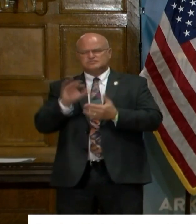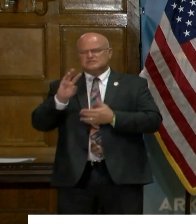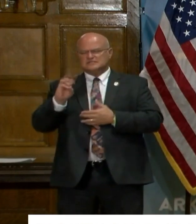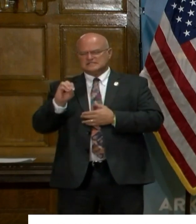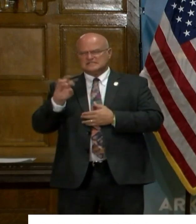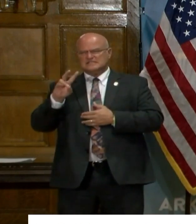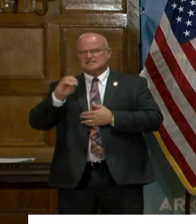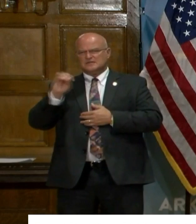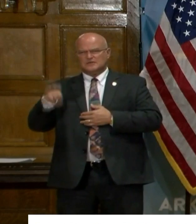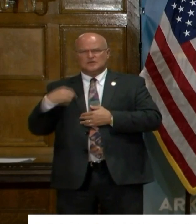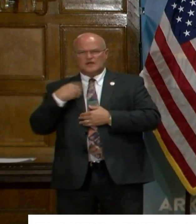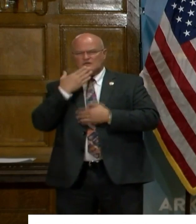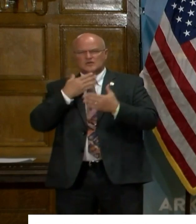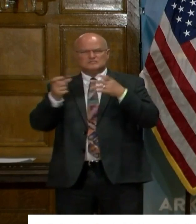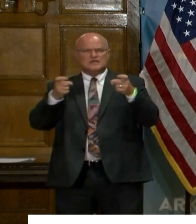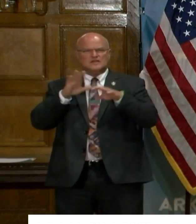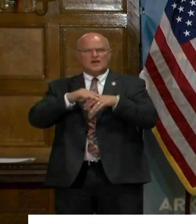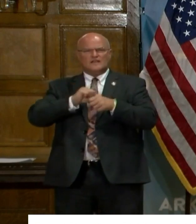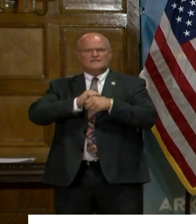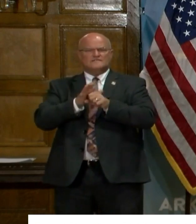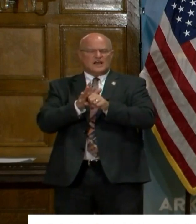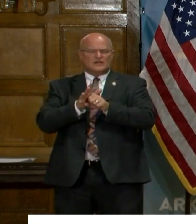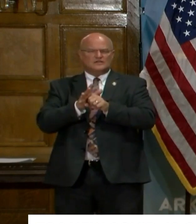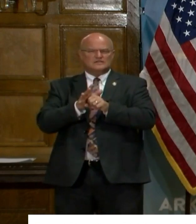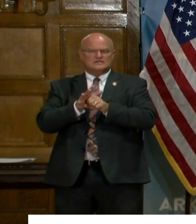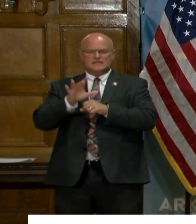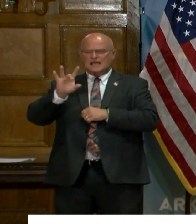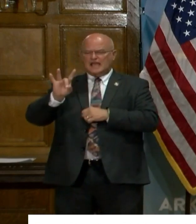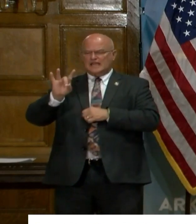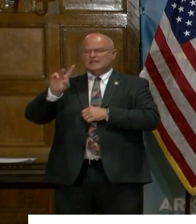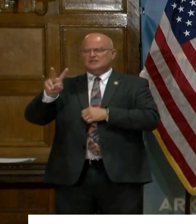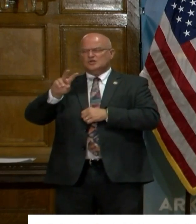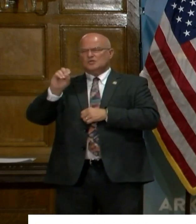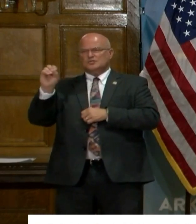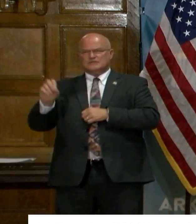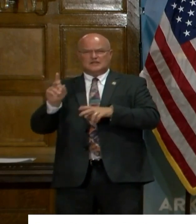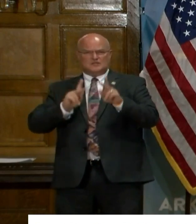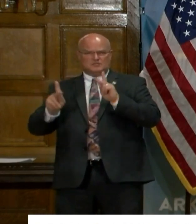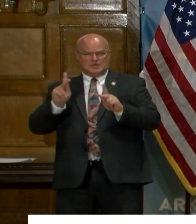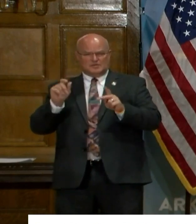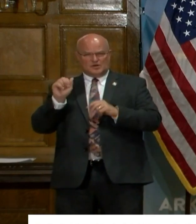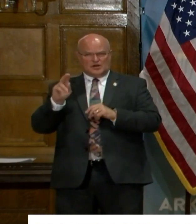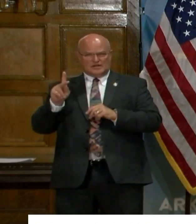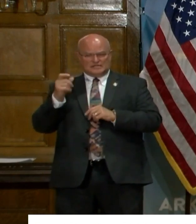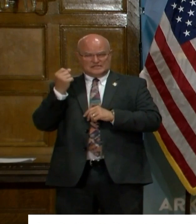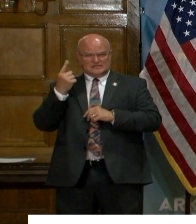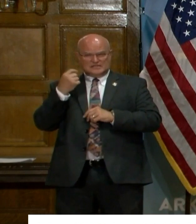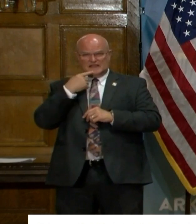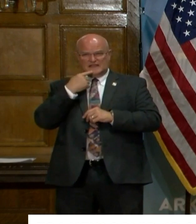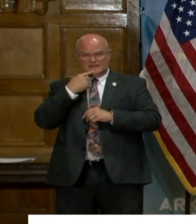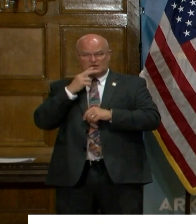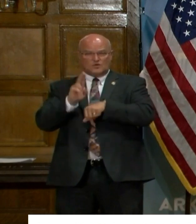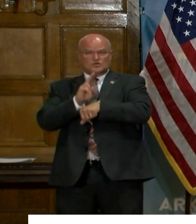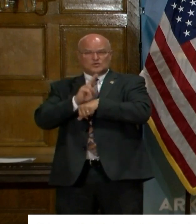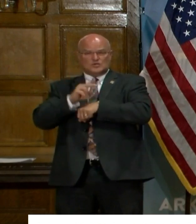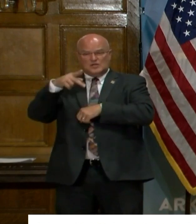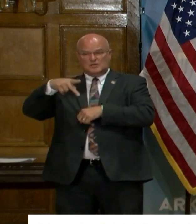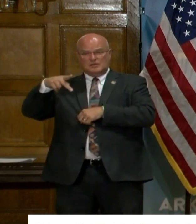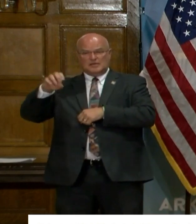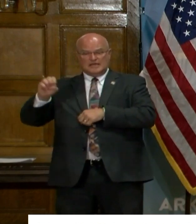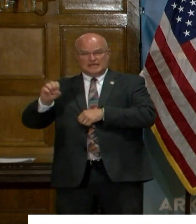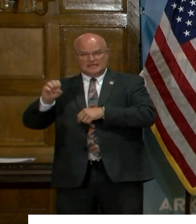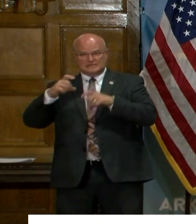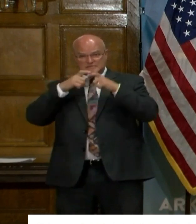that we'd have a really good handle on the virus. 82% of Arkansans, if I understood that poll correctly, said they were using protective